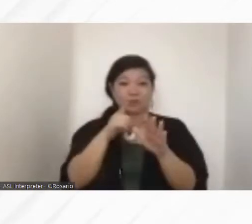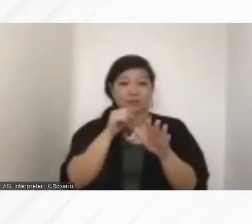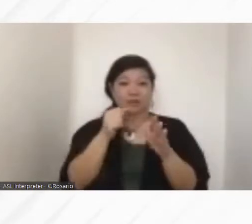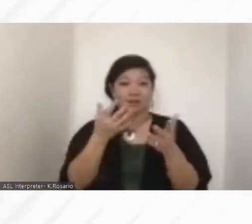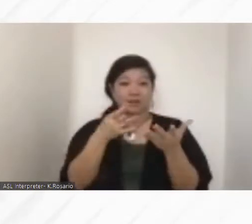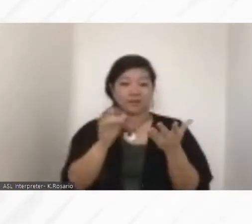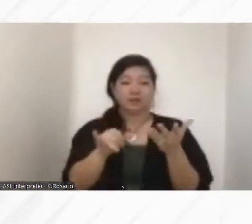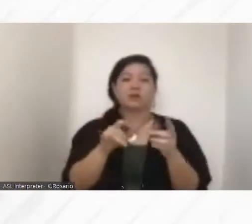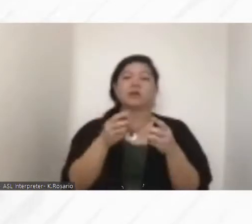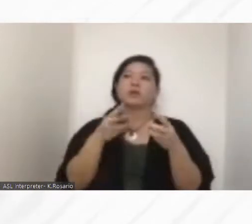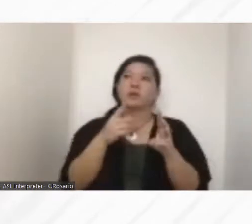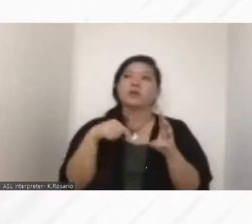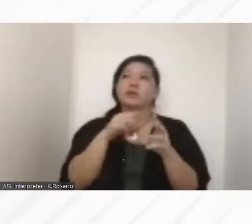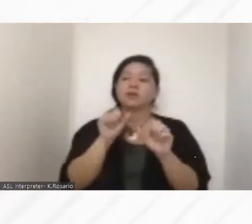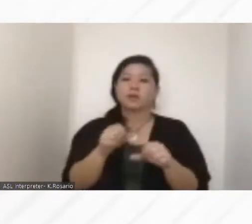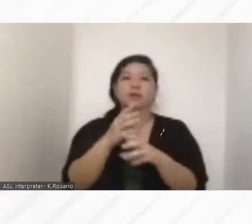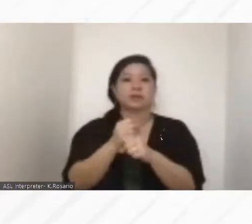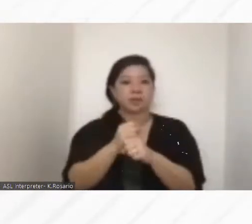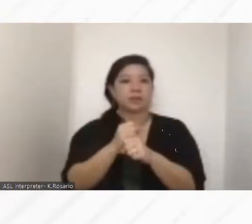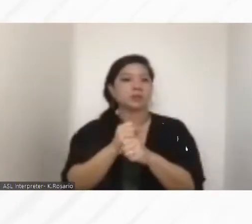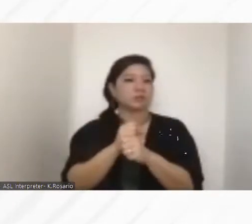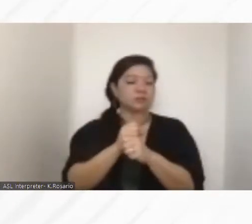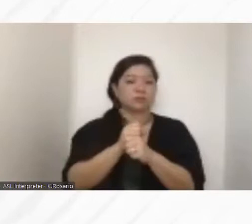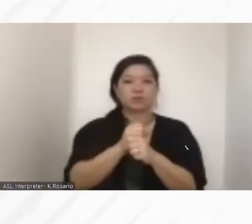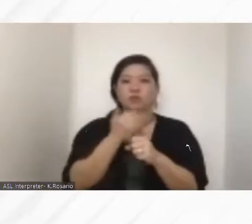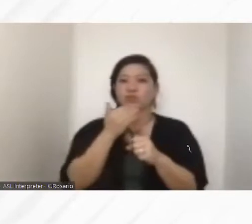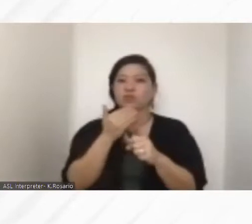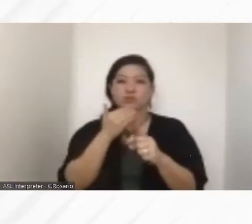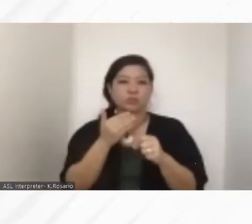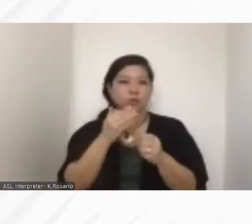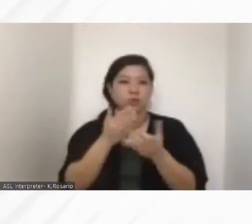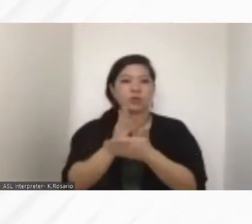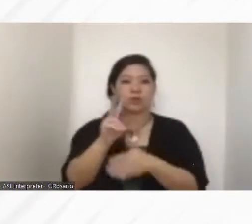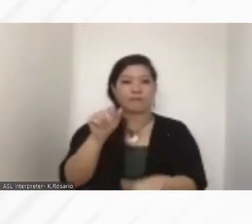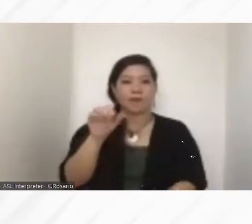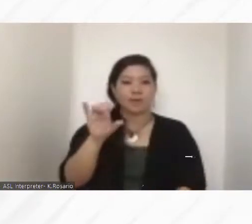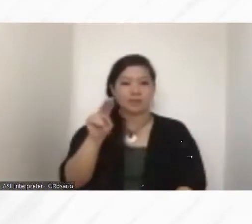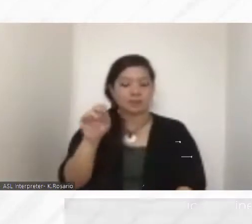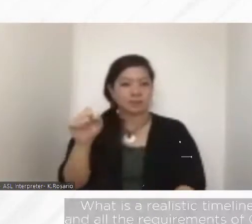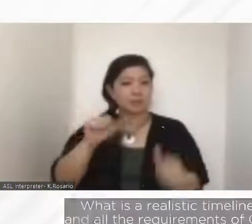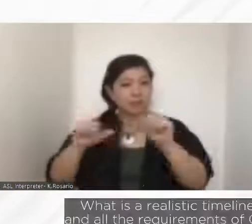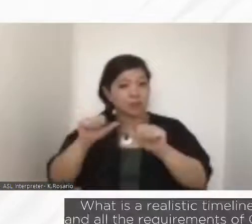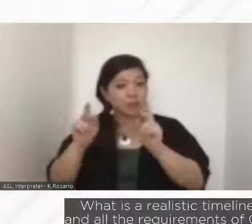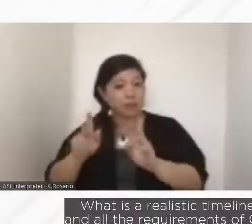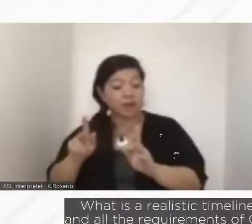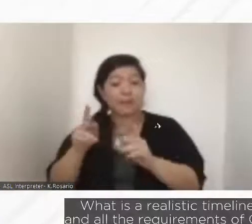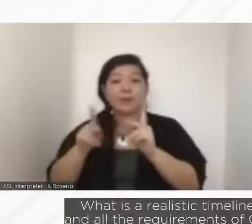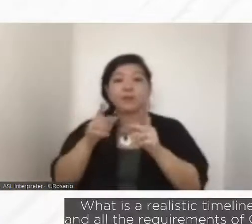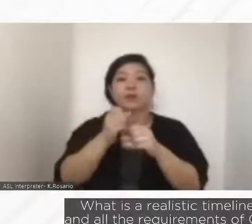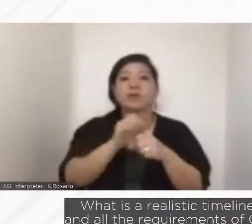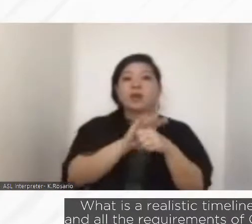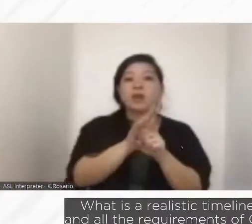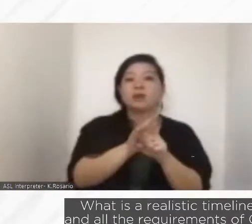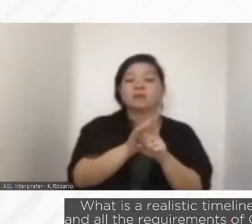The way we get to herd immunity scientifically is through a vaccine. We get people vaccinated and enough of them get vaccinated